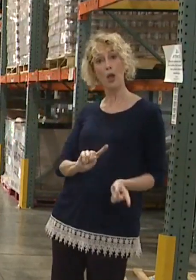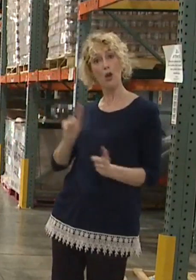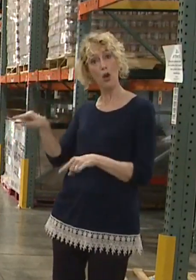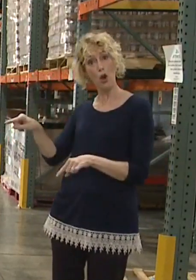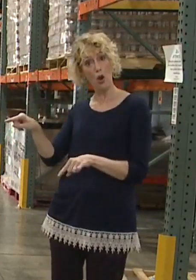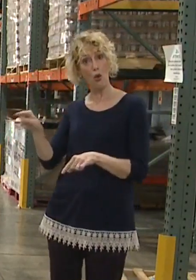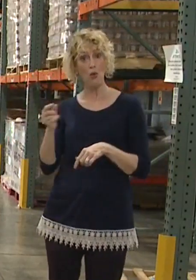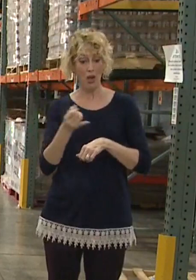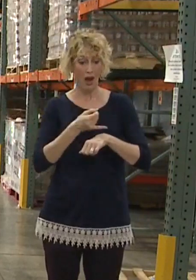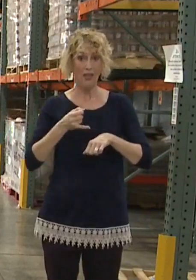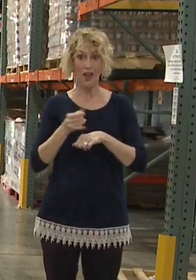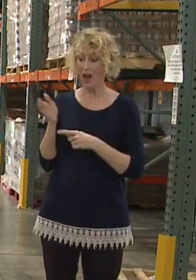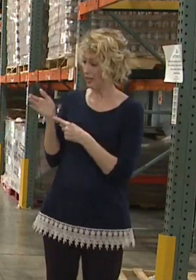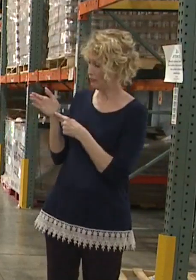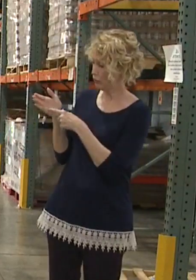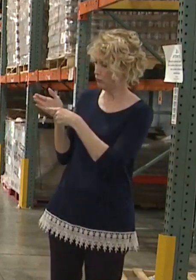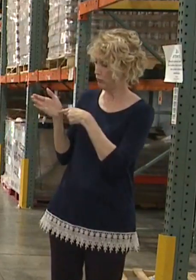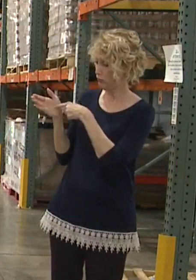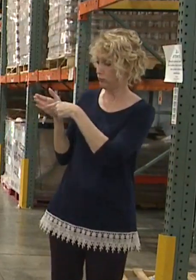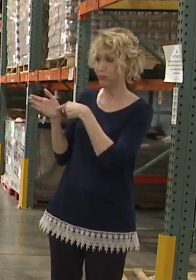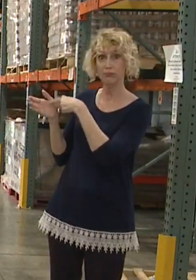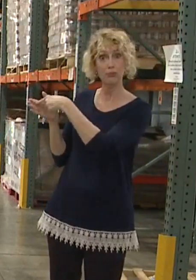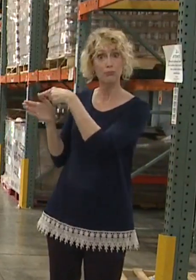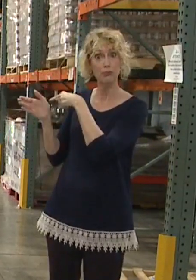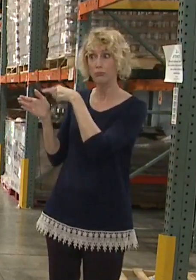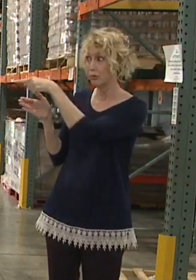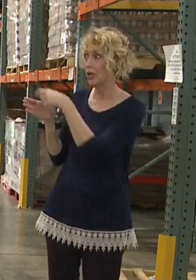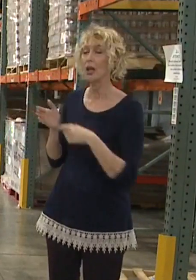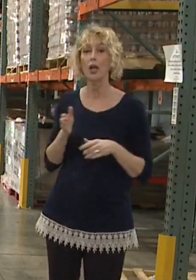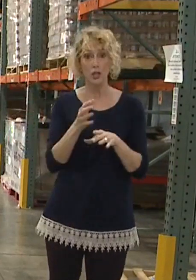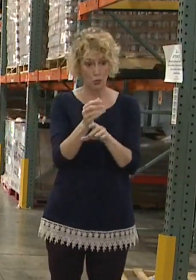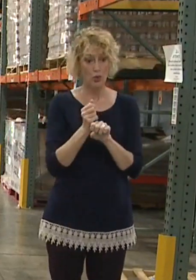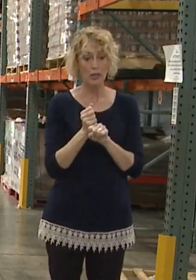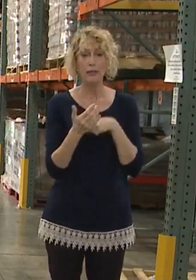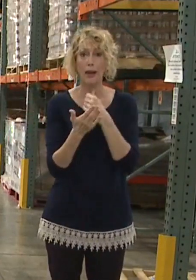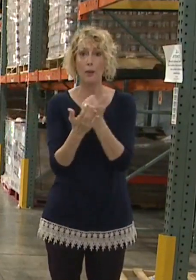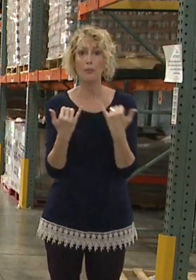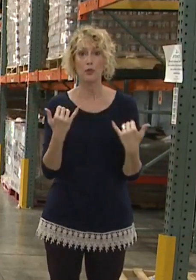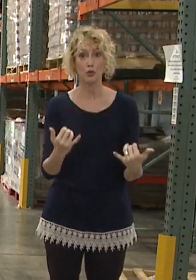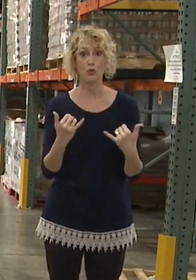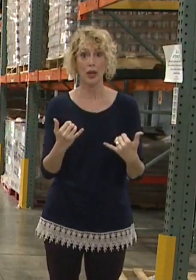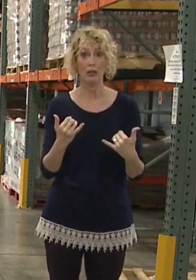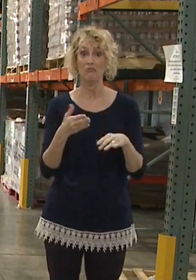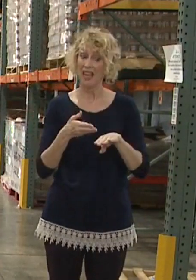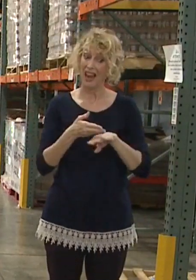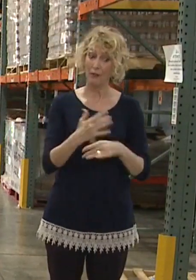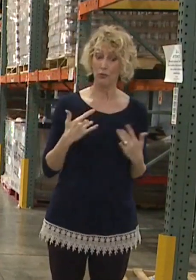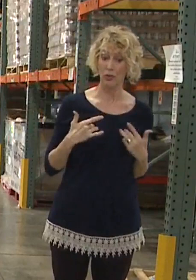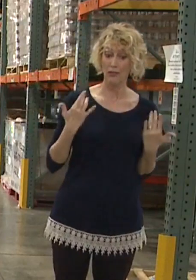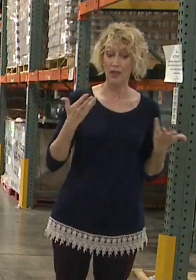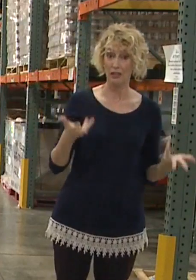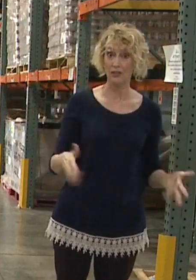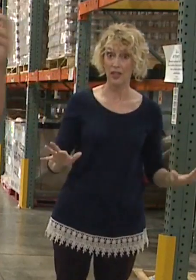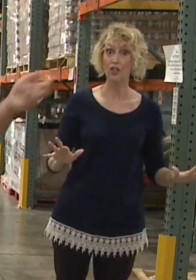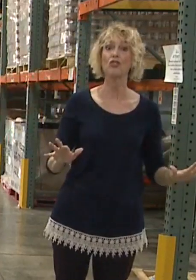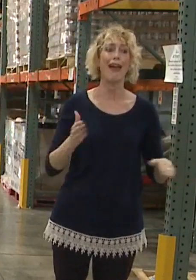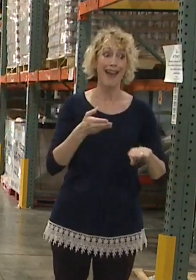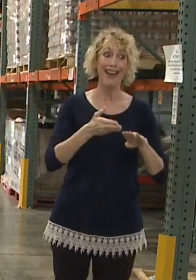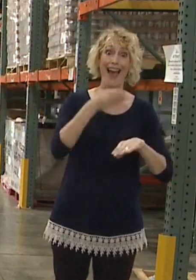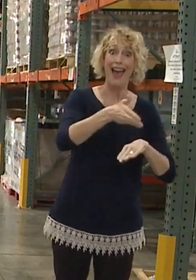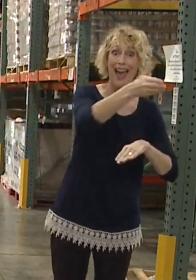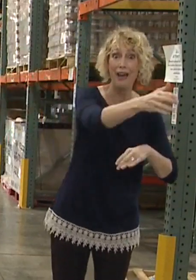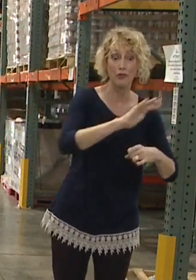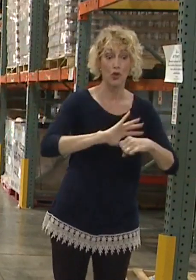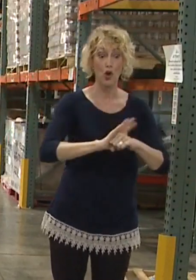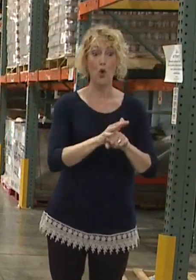see an area or community near you where you can get help today and even after this event is Pau, and even after